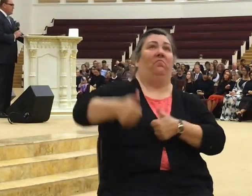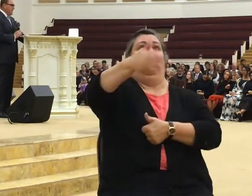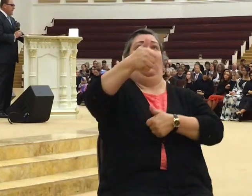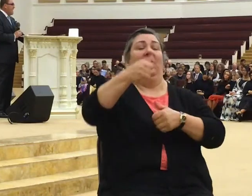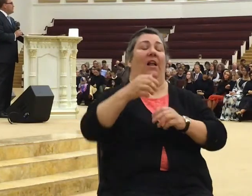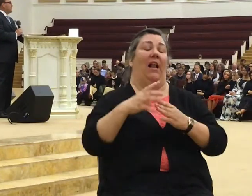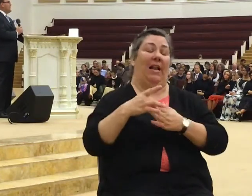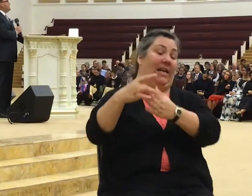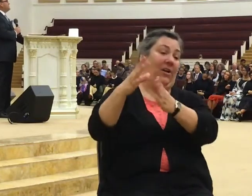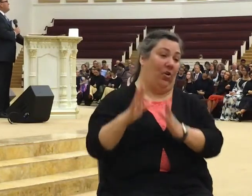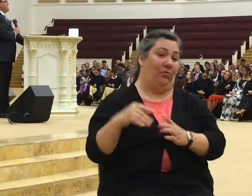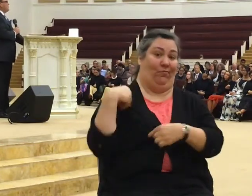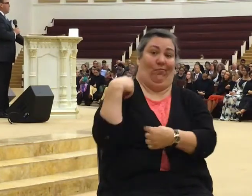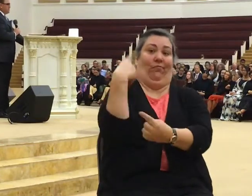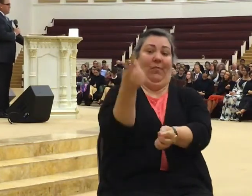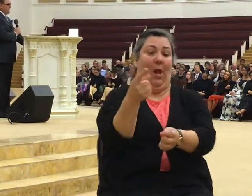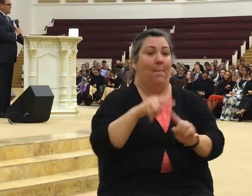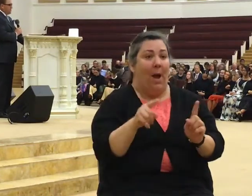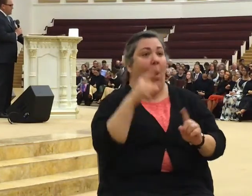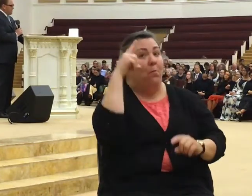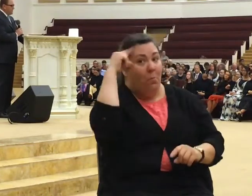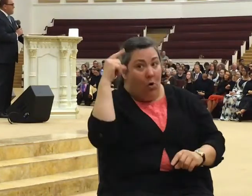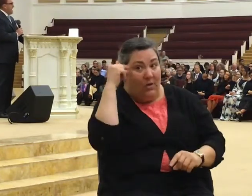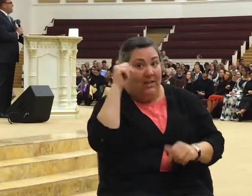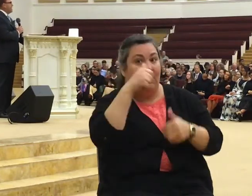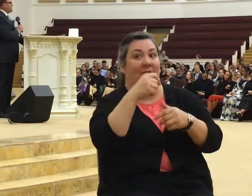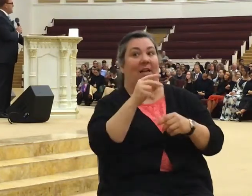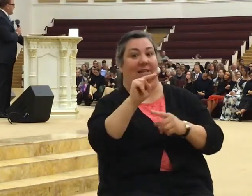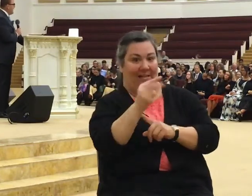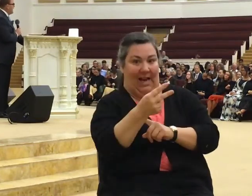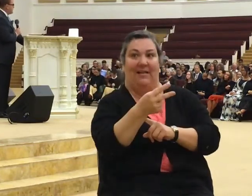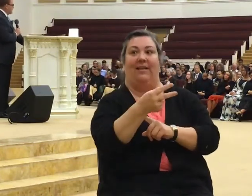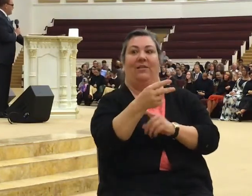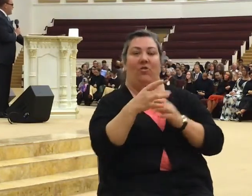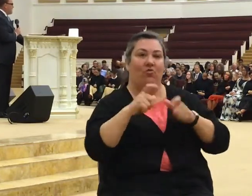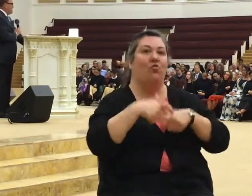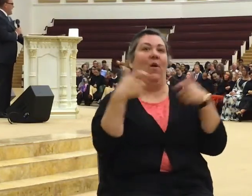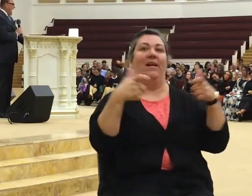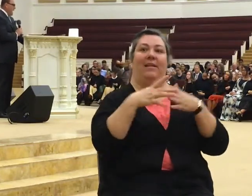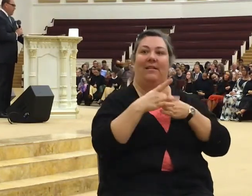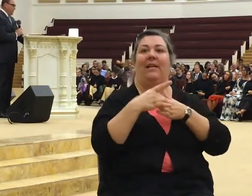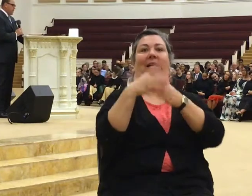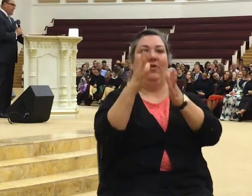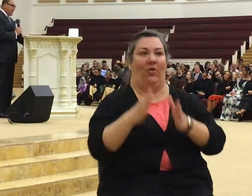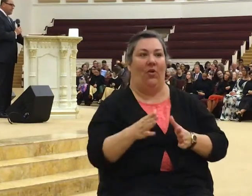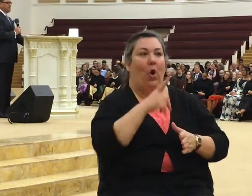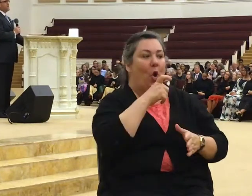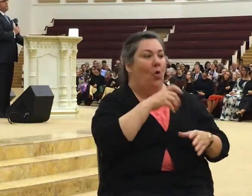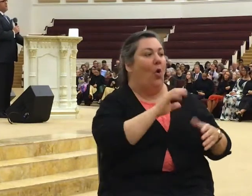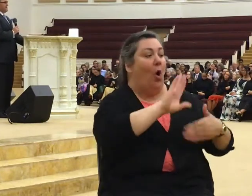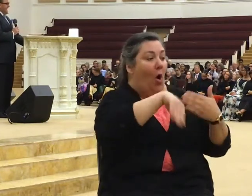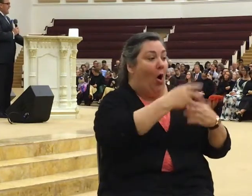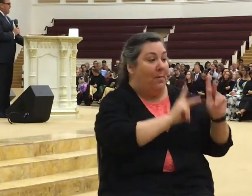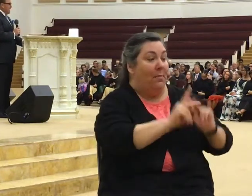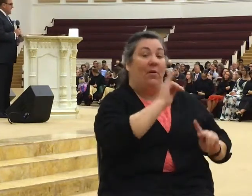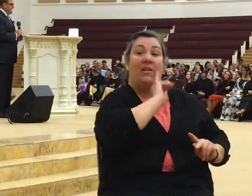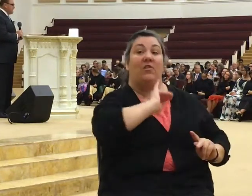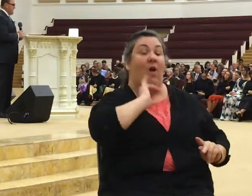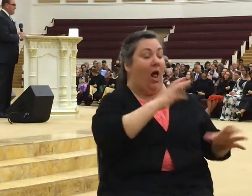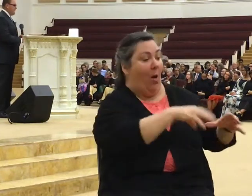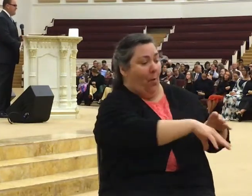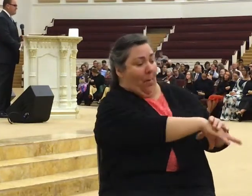greatest leader that ever lived, Moses, that tremendous man that would lead Israel out of Egypt. Now